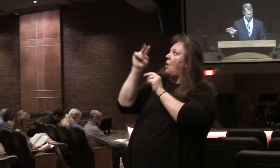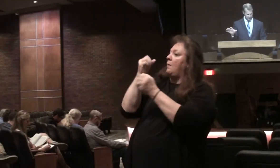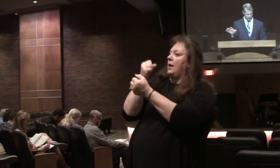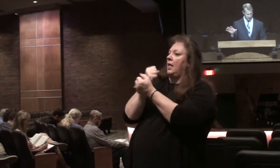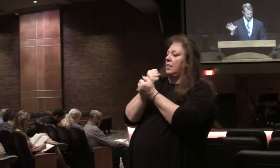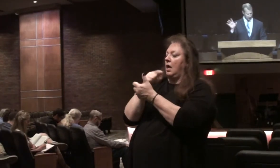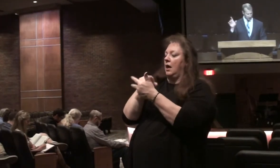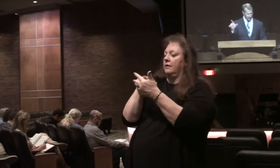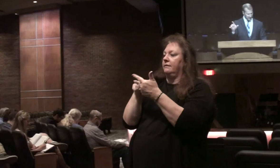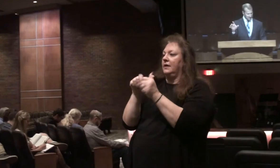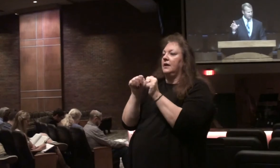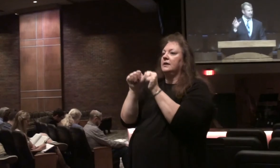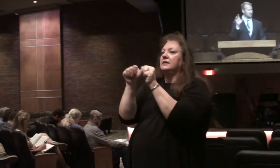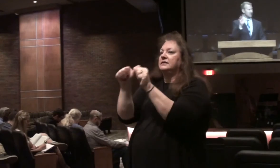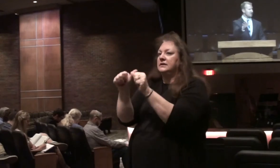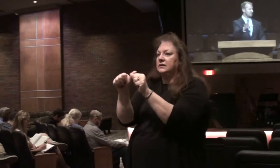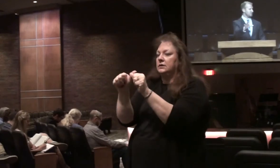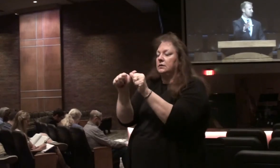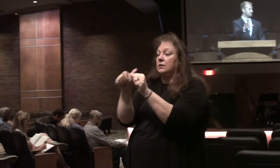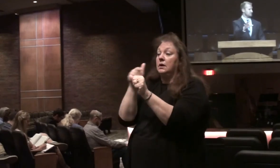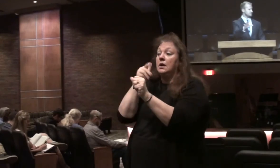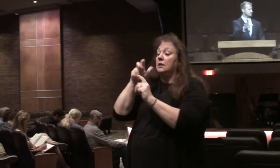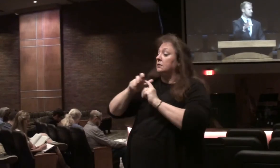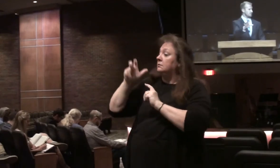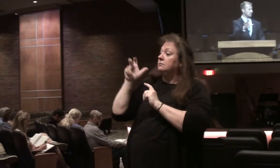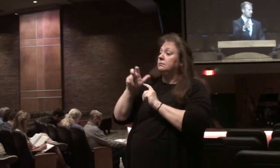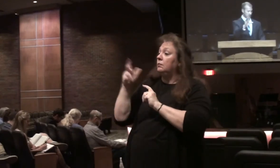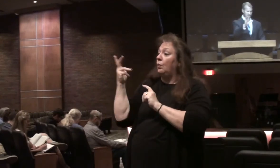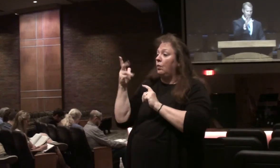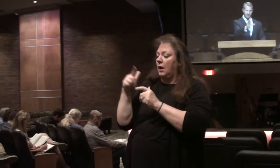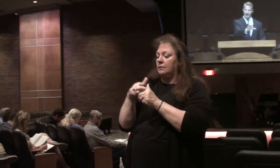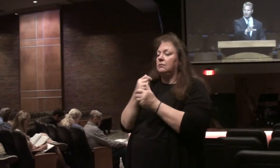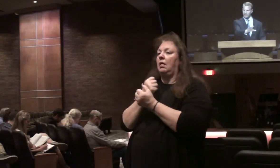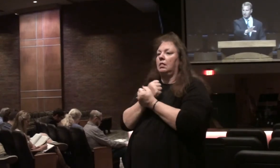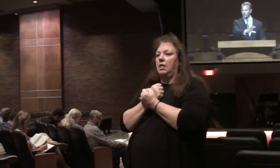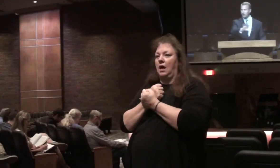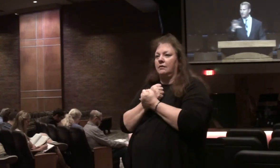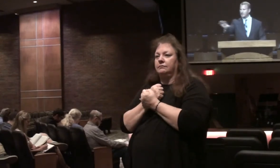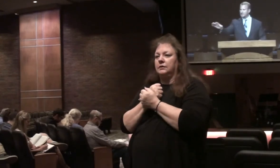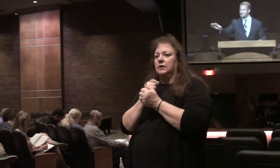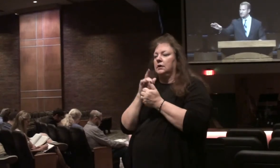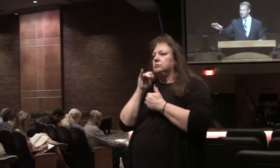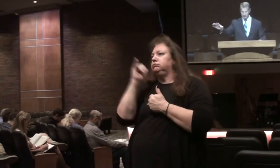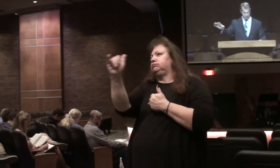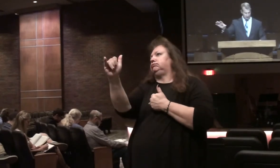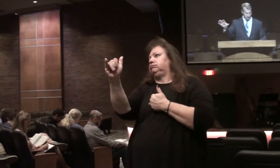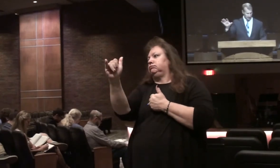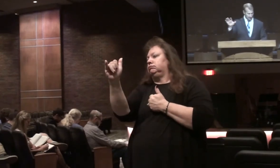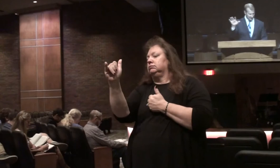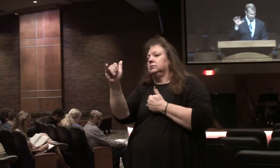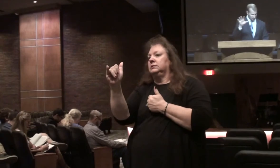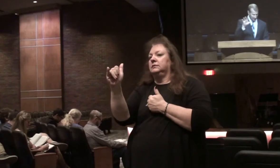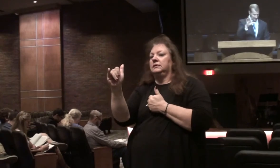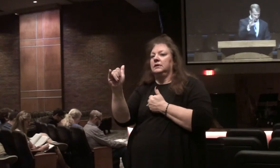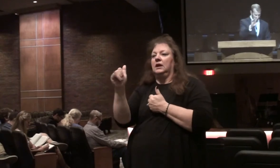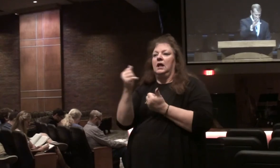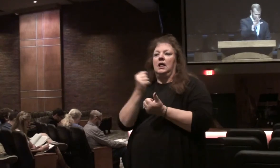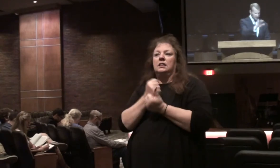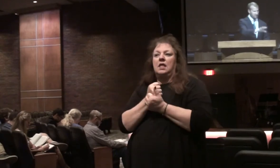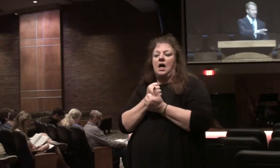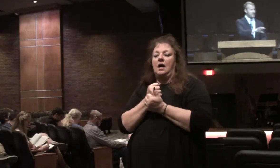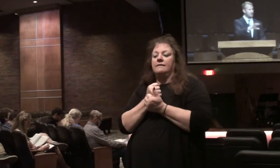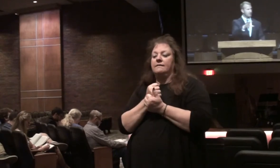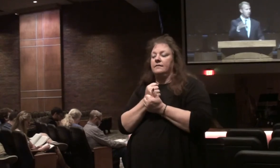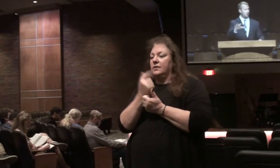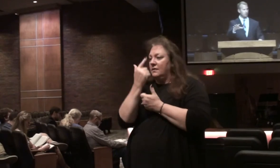three. But the greatest is love. Love will last longer than all the gifts. I tell you, love will last longer